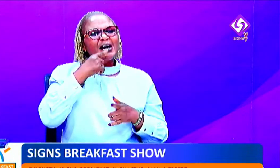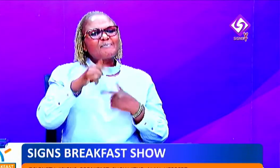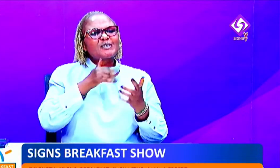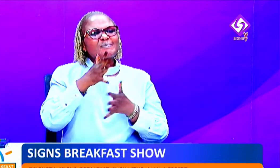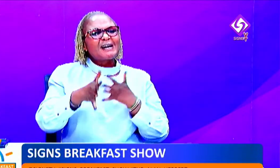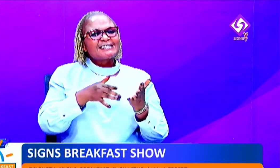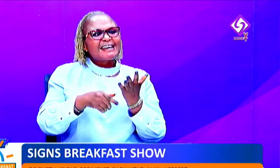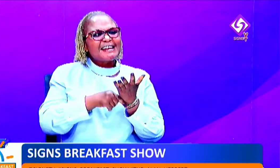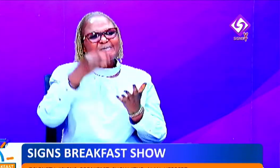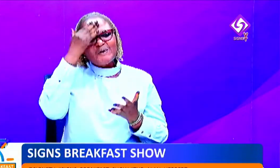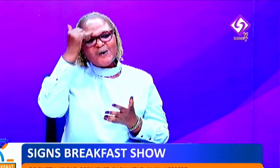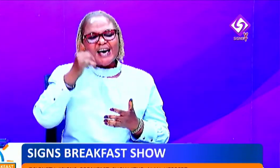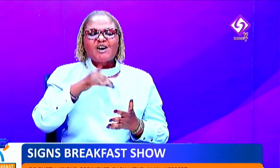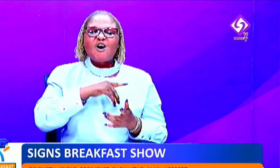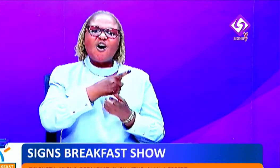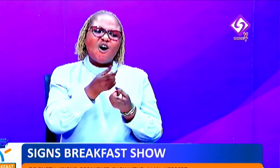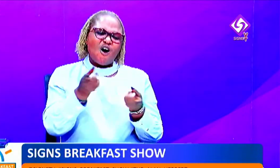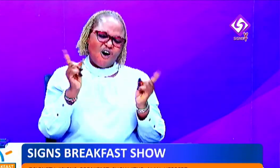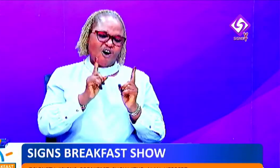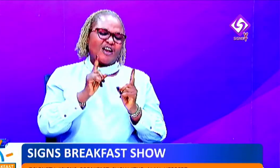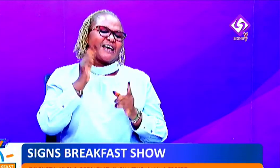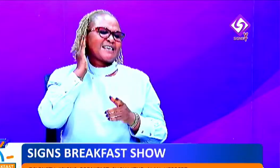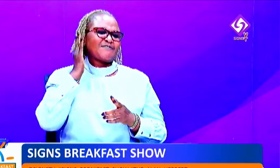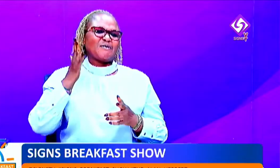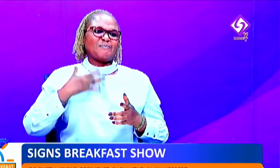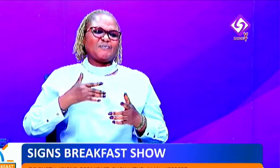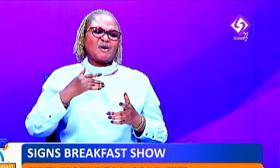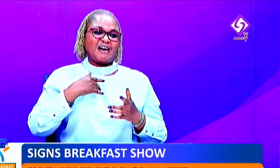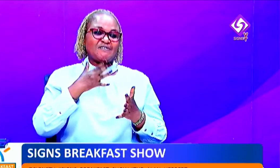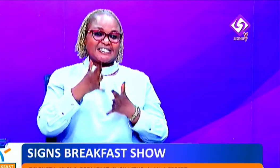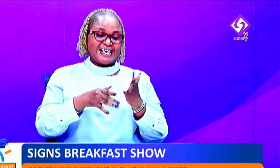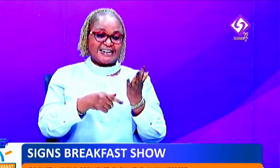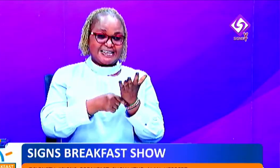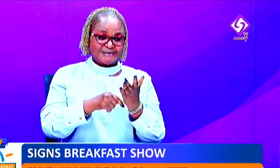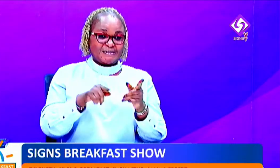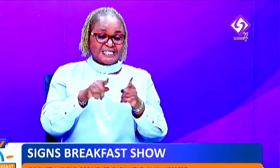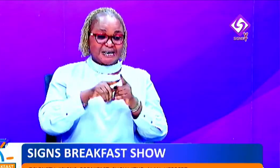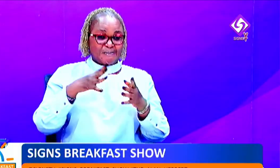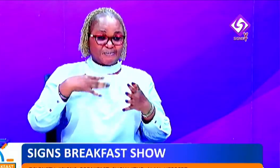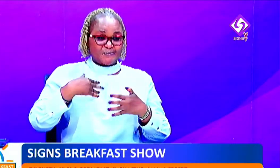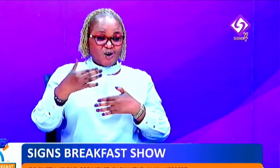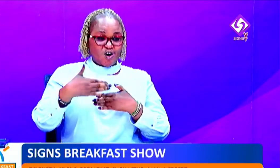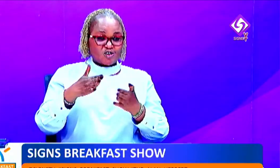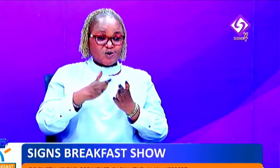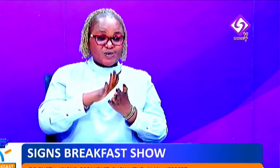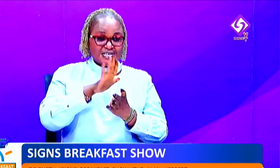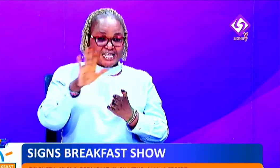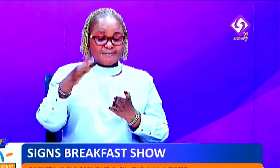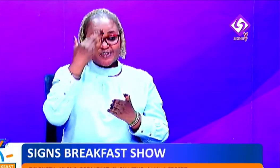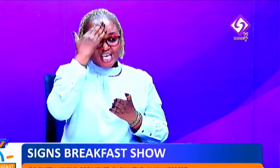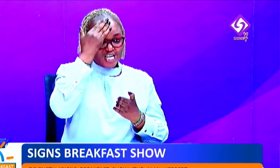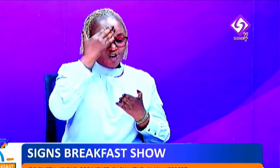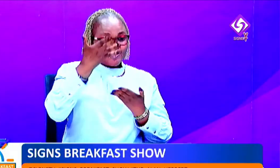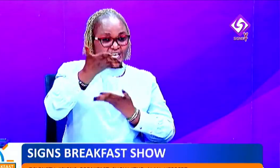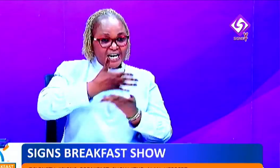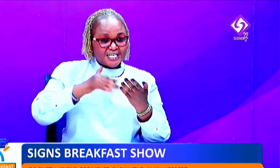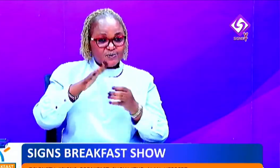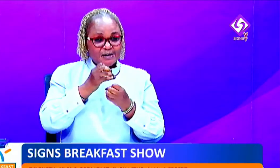And why am I talking about this sign name? Because we are all aware that deaf people have a sign name, so that people who are close to them